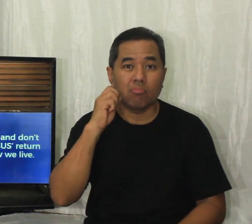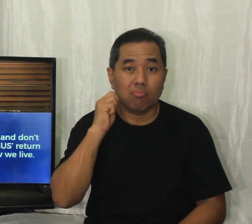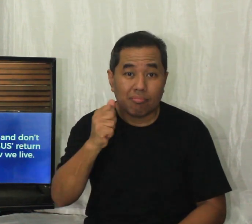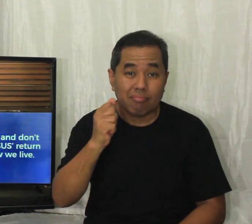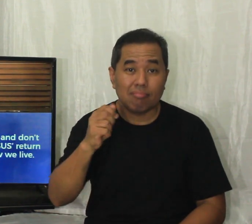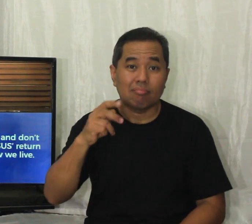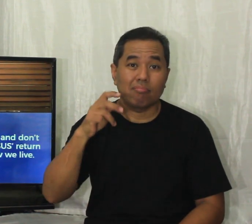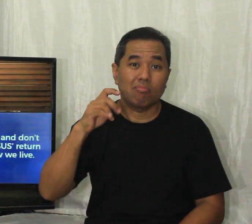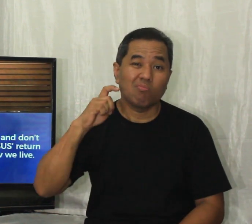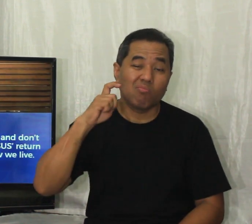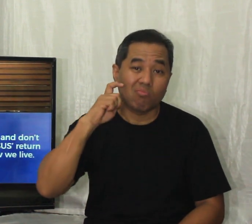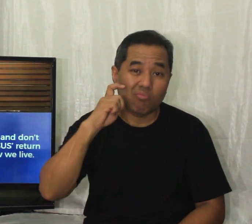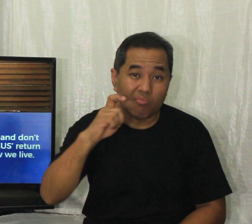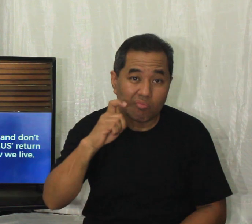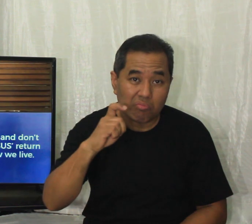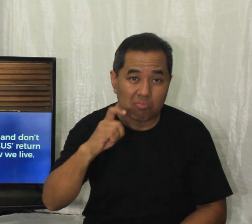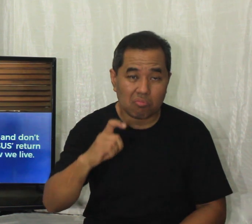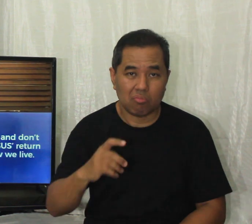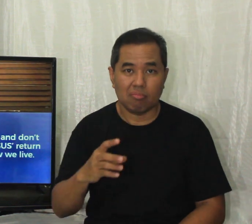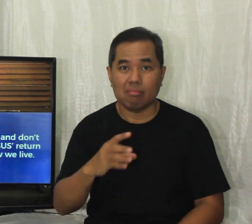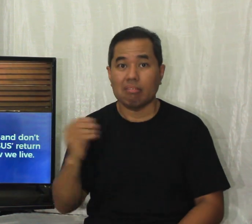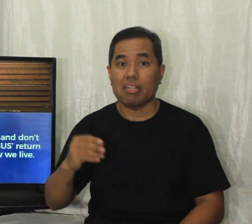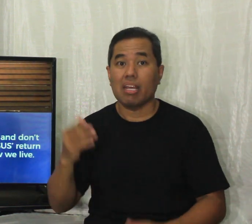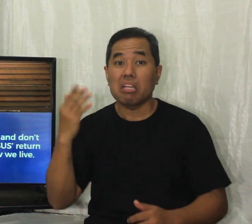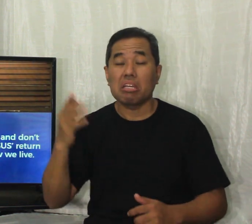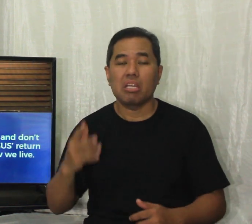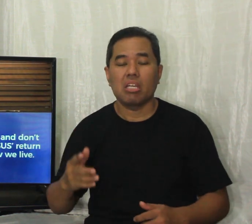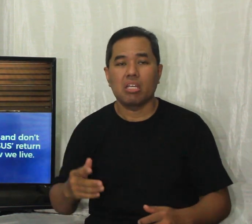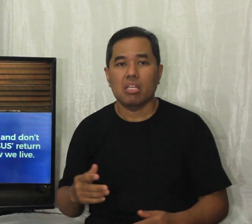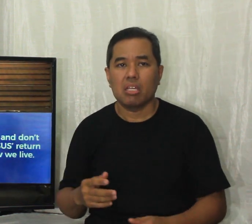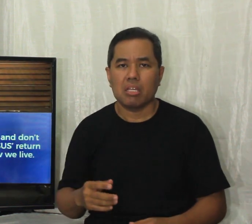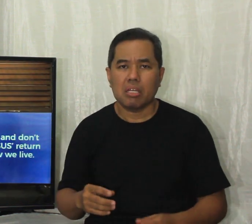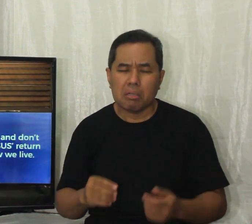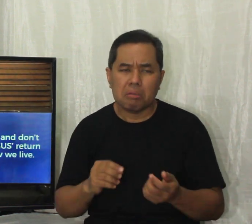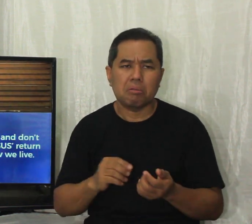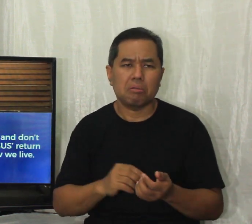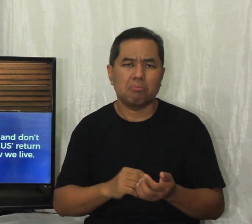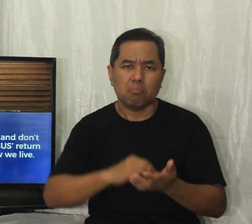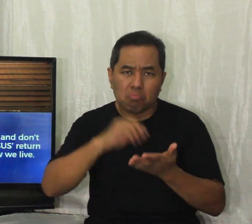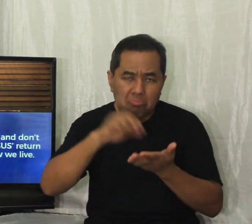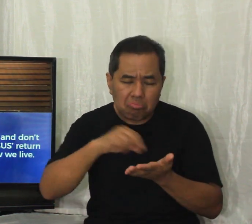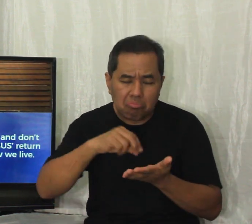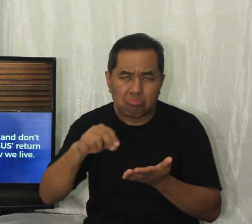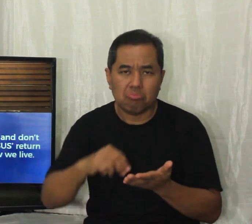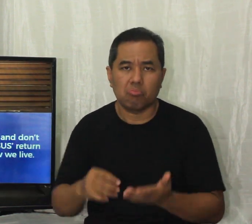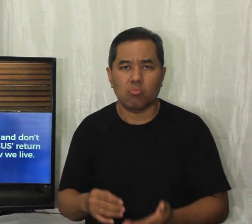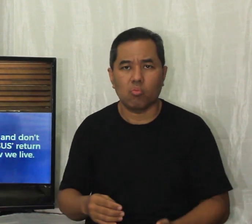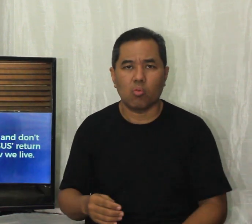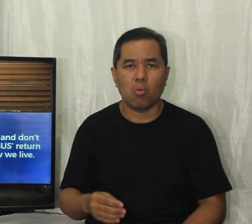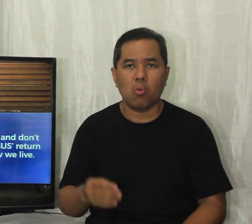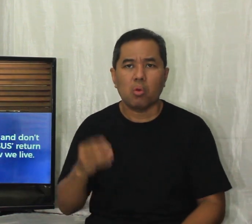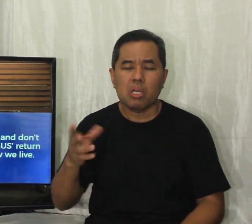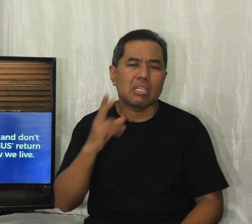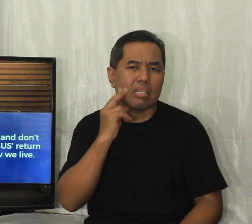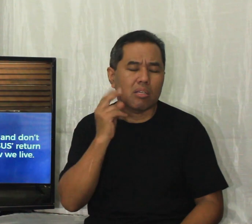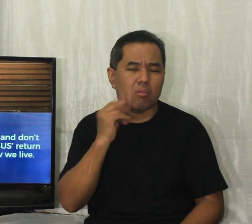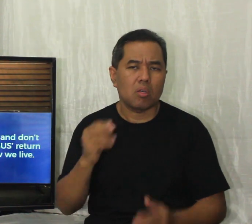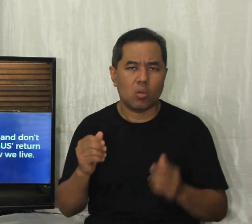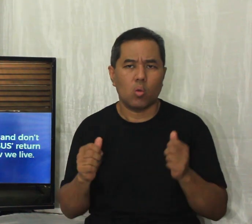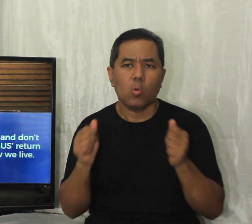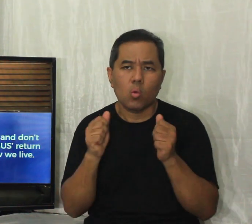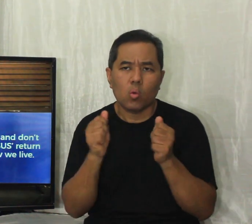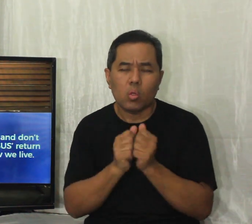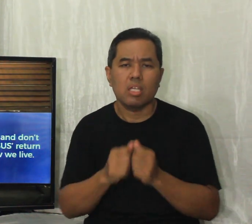the time he spent with Jesus. And so we're going to go straight into his account in Matthew chapter 24, beginning with verse 3. It says